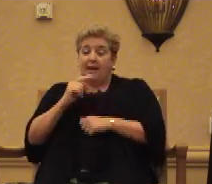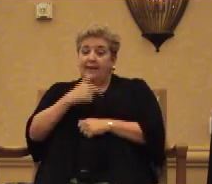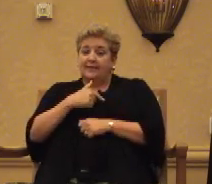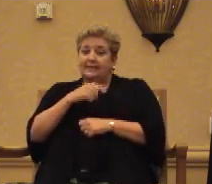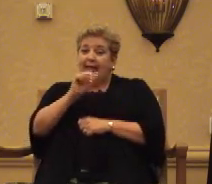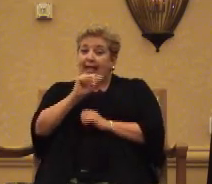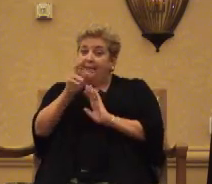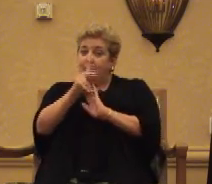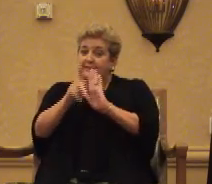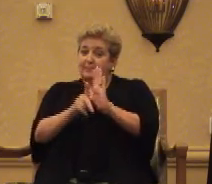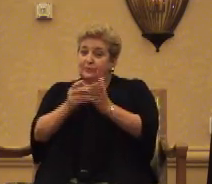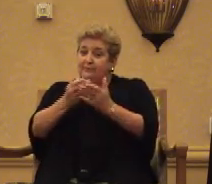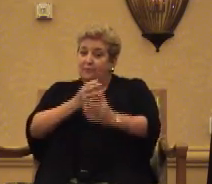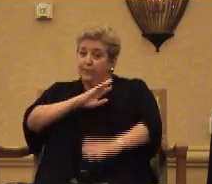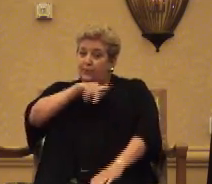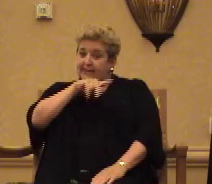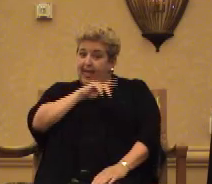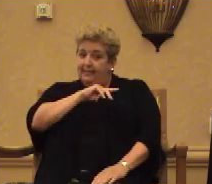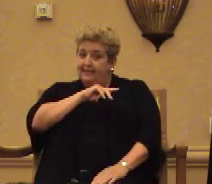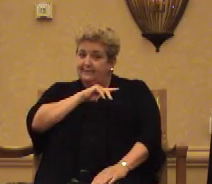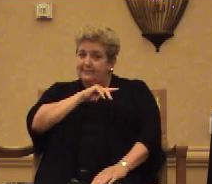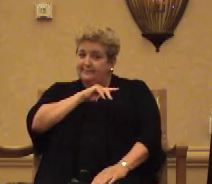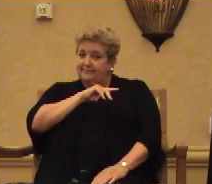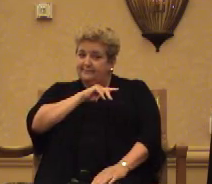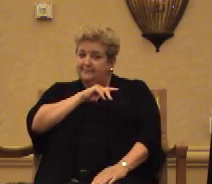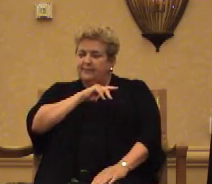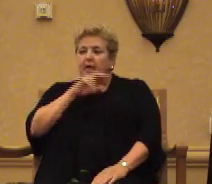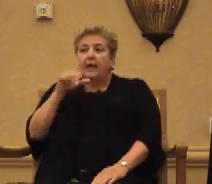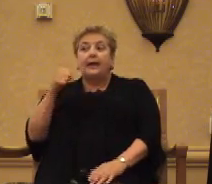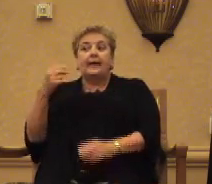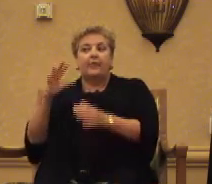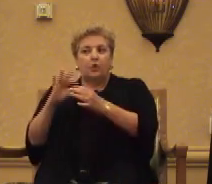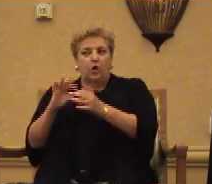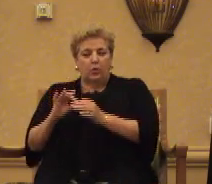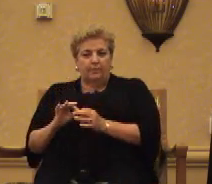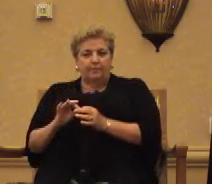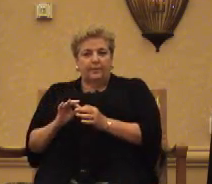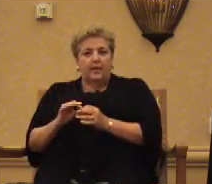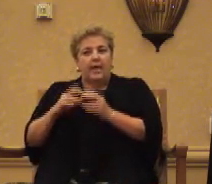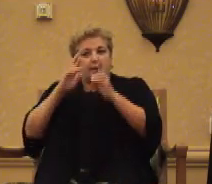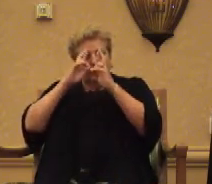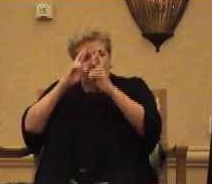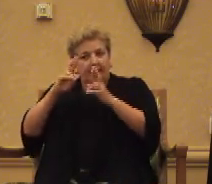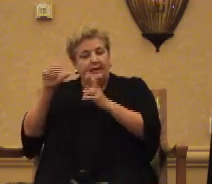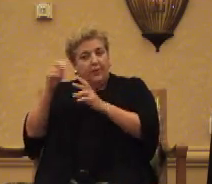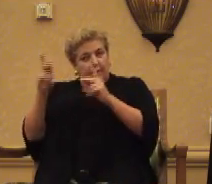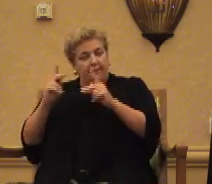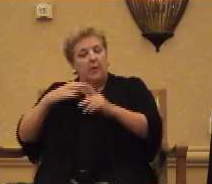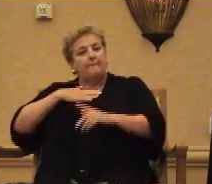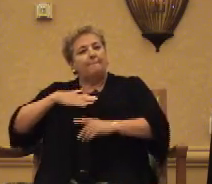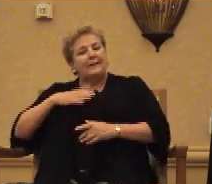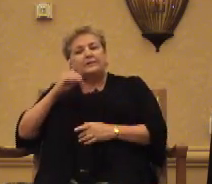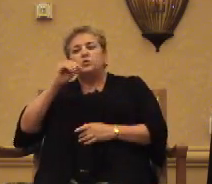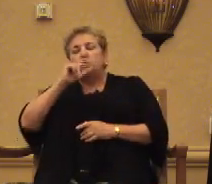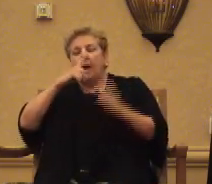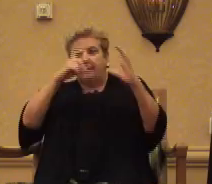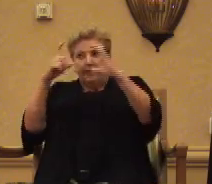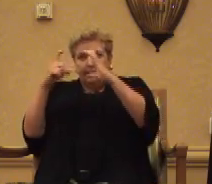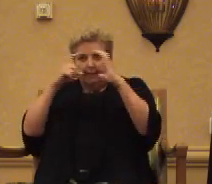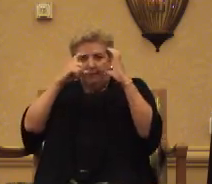personalities. A further note about anonymity. Out of respect for others, please do not take photographs during any of the meetings at the Florida State Convention or